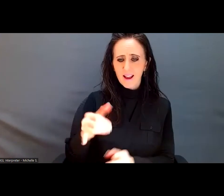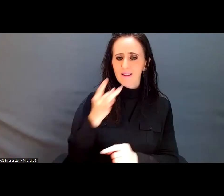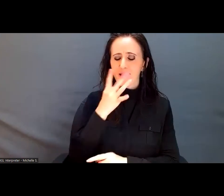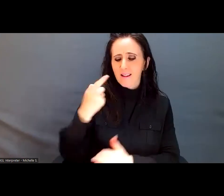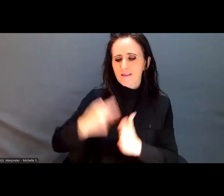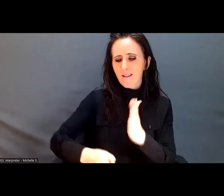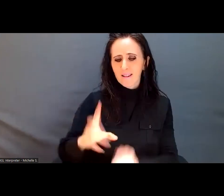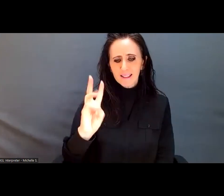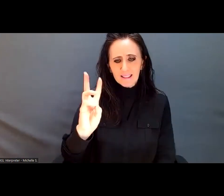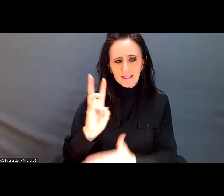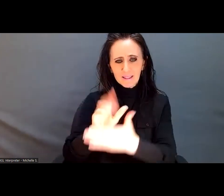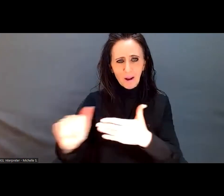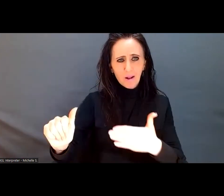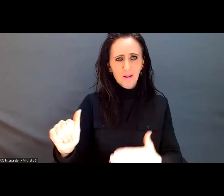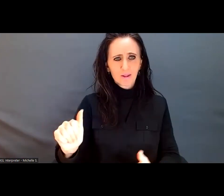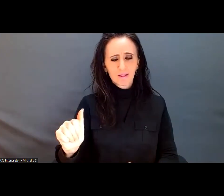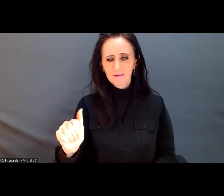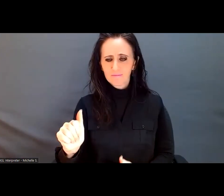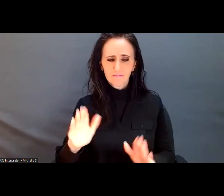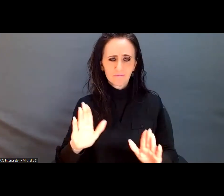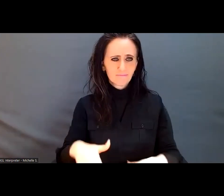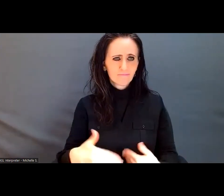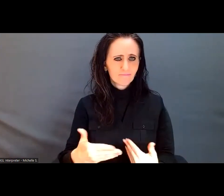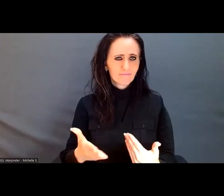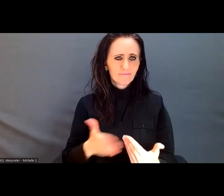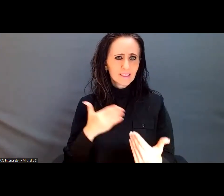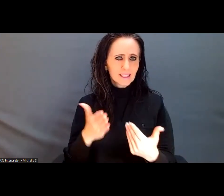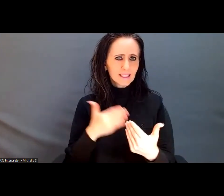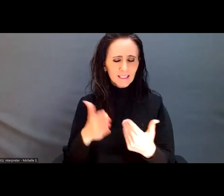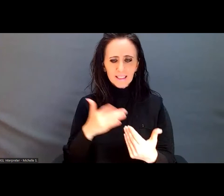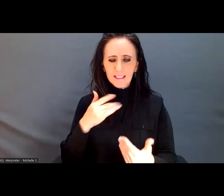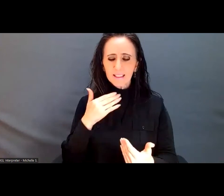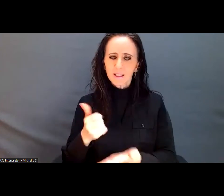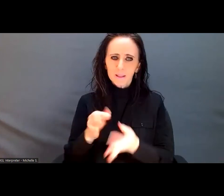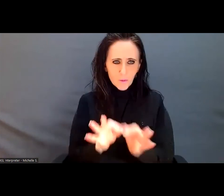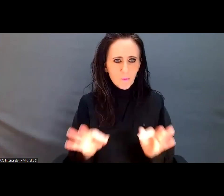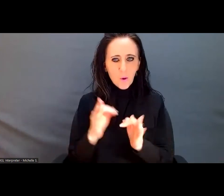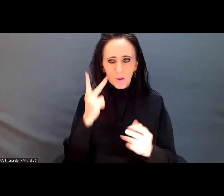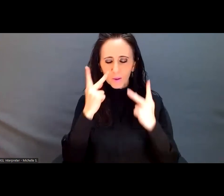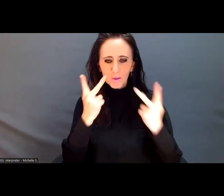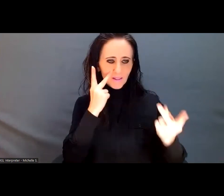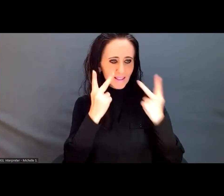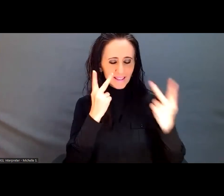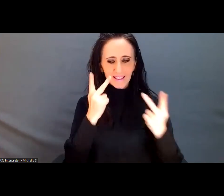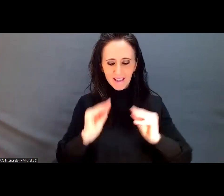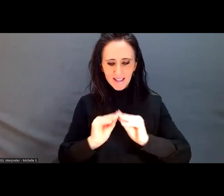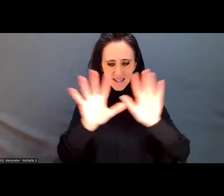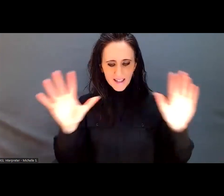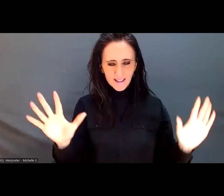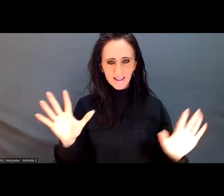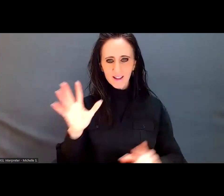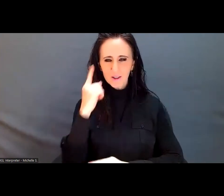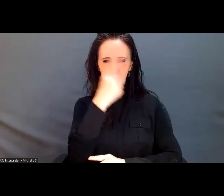$6 for that ring light. Check it out. It makes a huge difference. We want to be able to see people's faces, yeah? So we can read